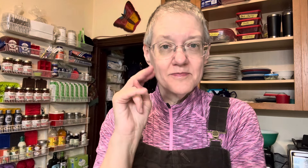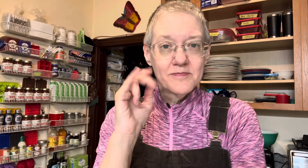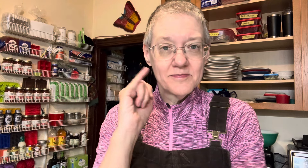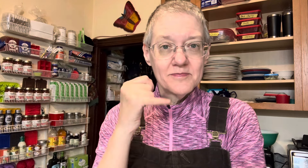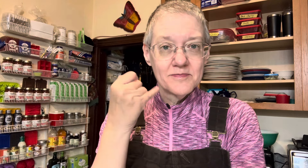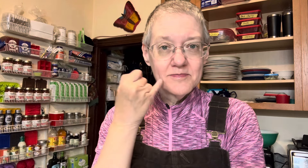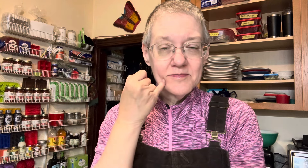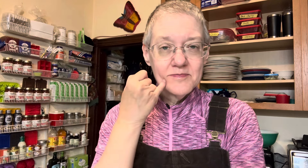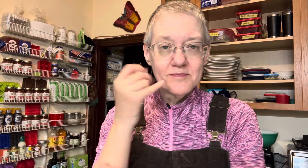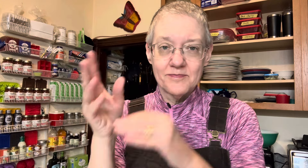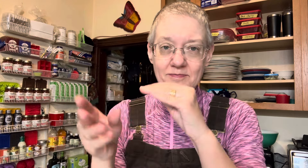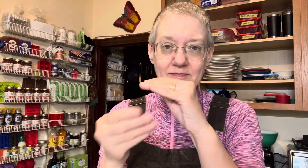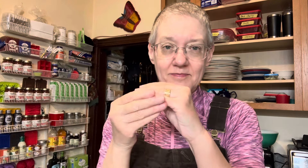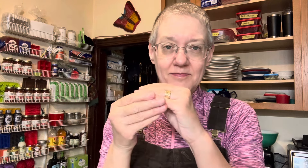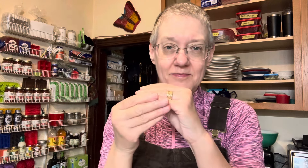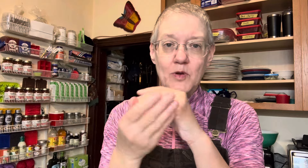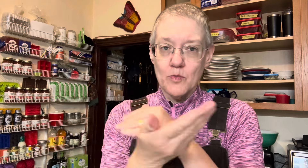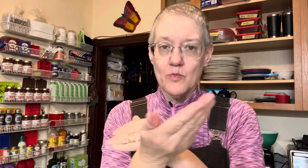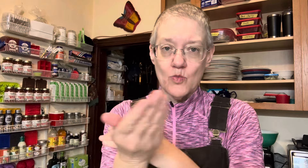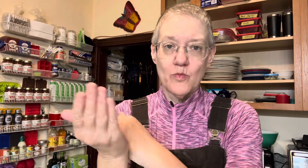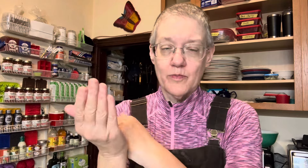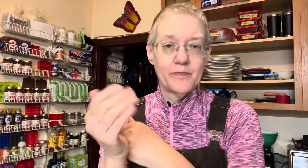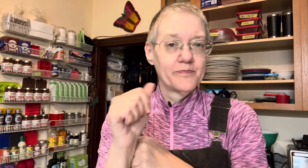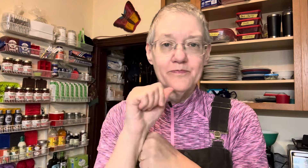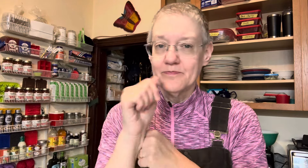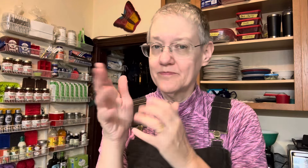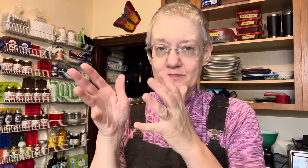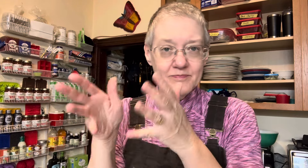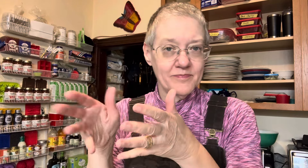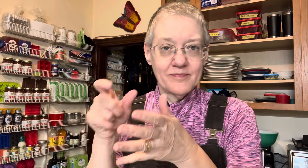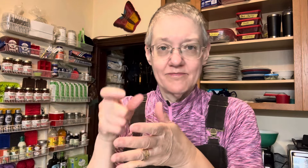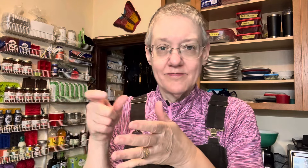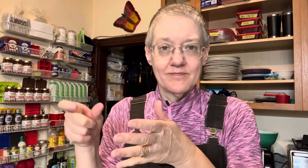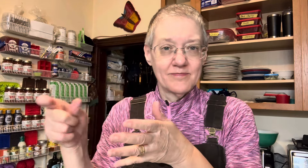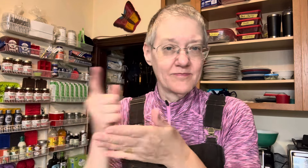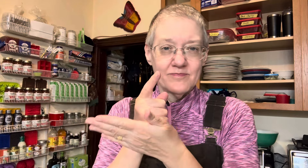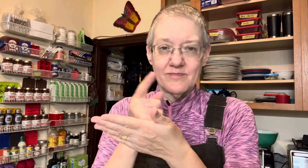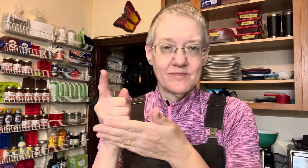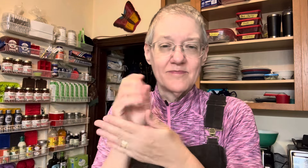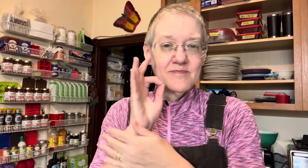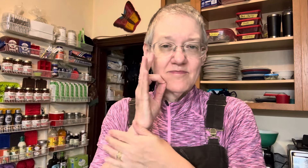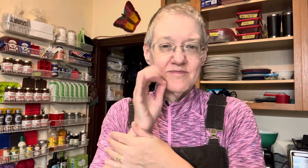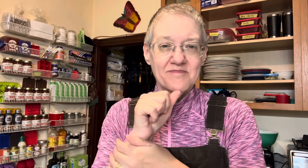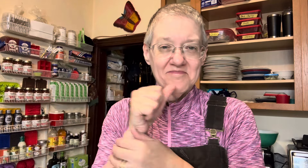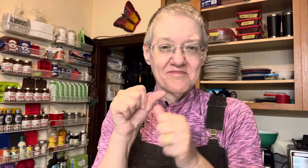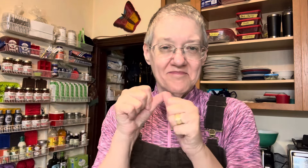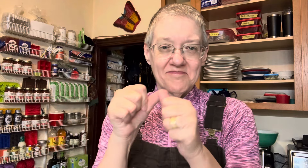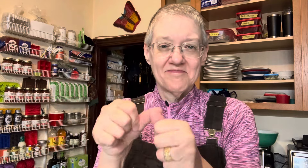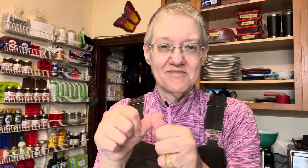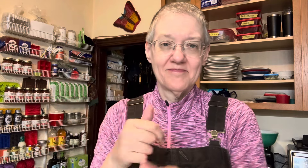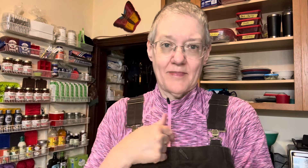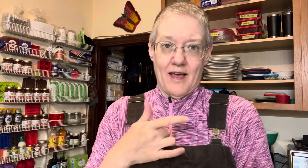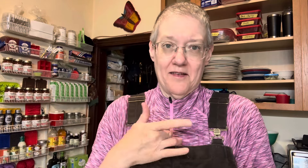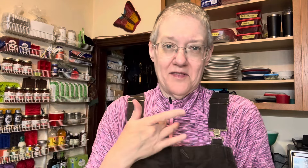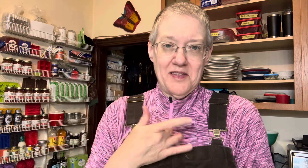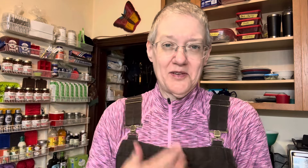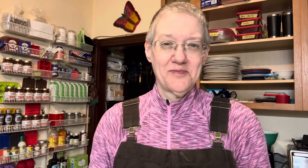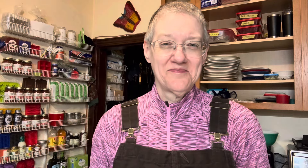juice, I add those in the morning. I don't put those in there ahead of time. I don't think the fruit would